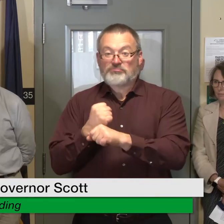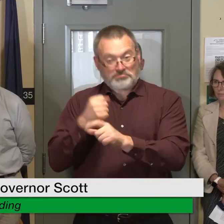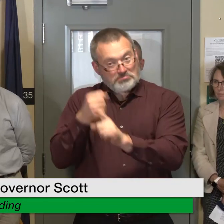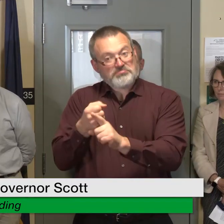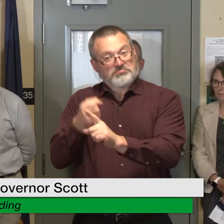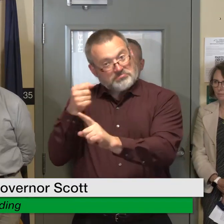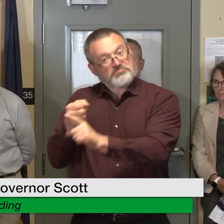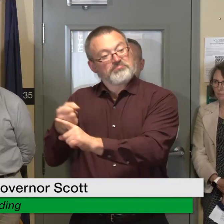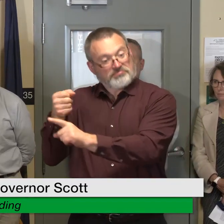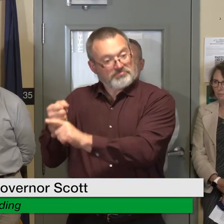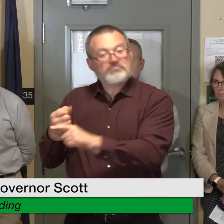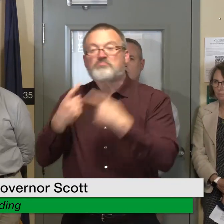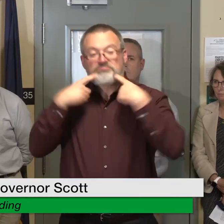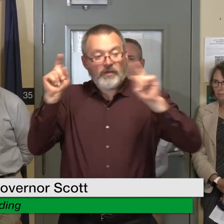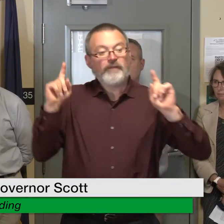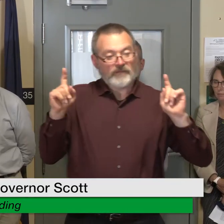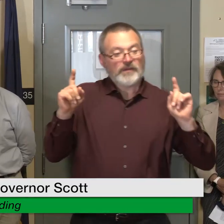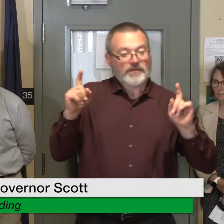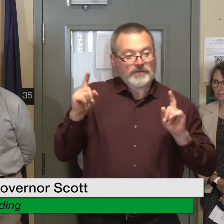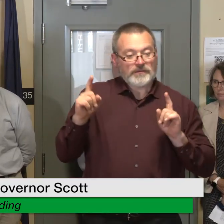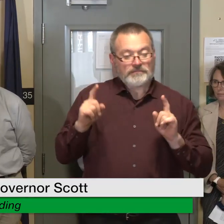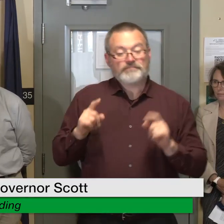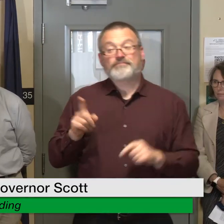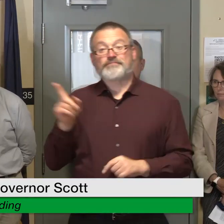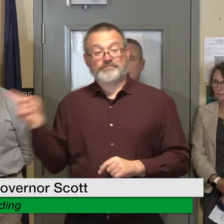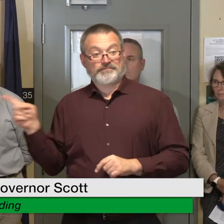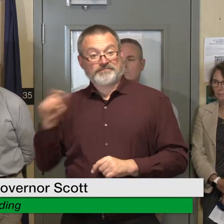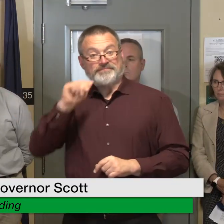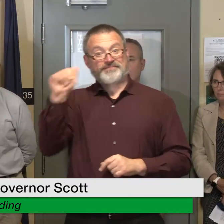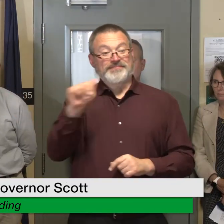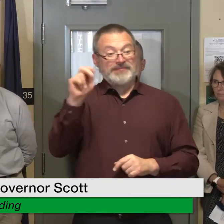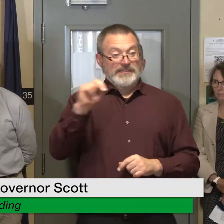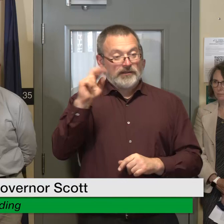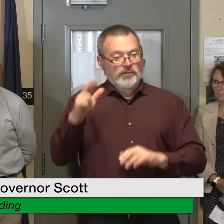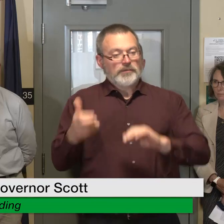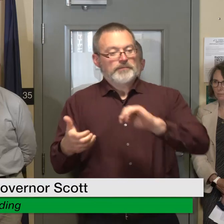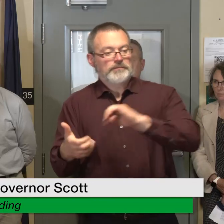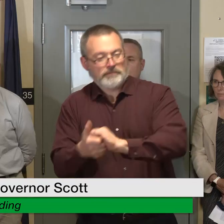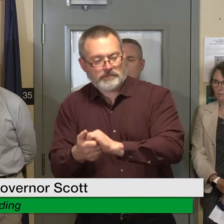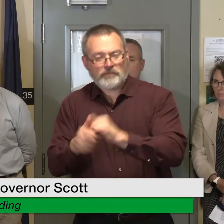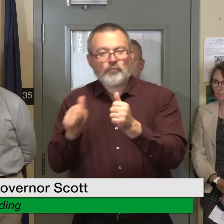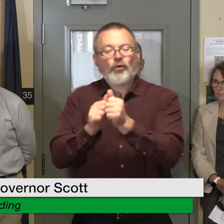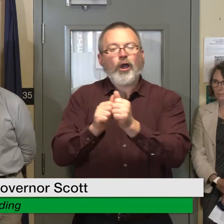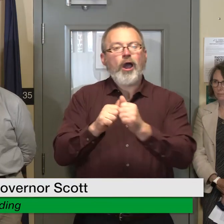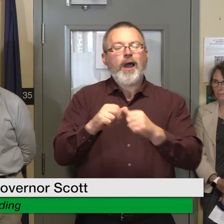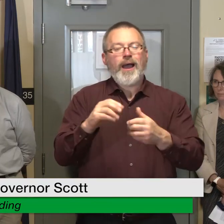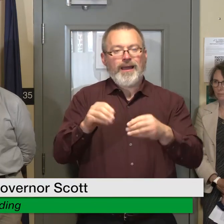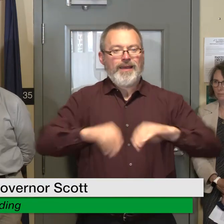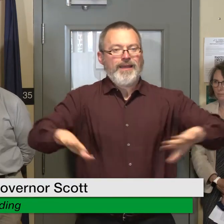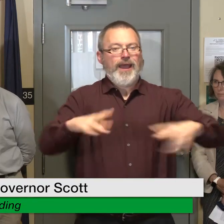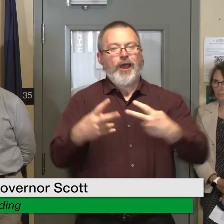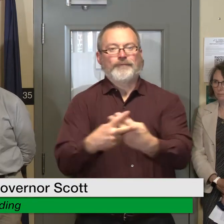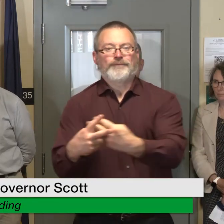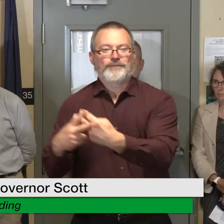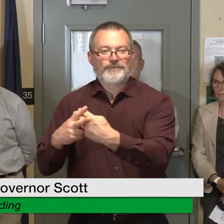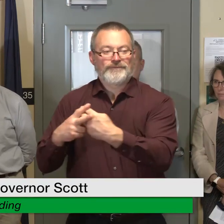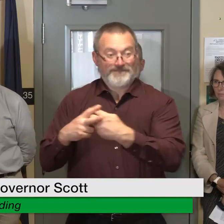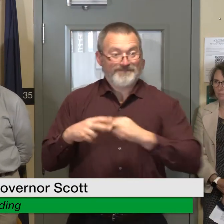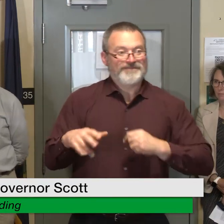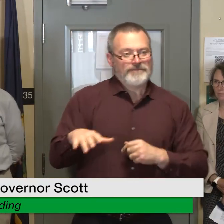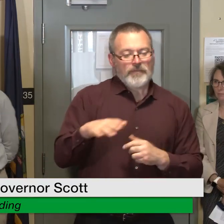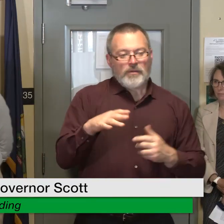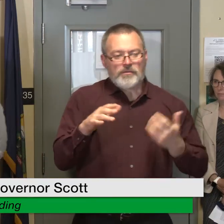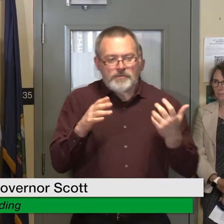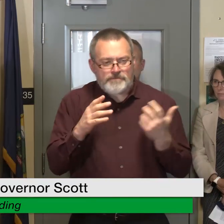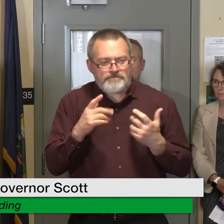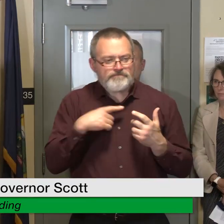recently, ANR partnered with the Vermont River Conservancy and other local partners in Brattleboro to reconnect a 12-acre site along the Whetstone Brook